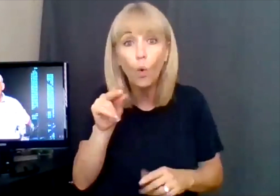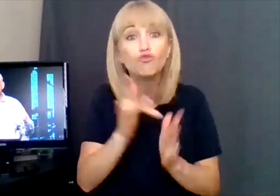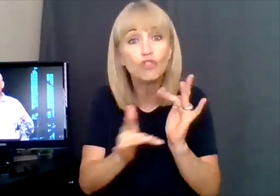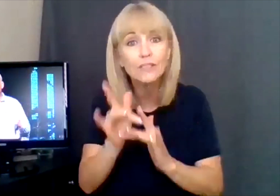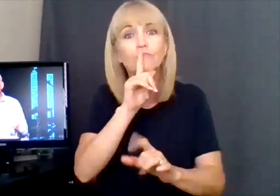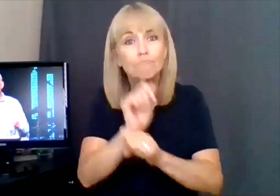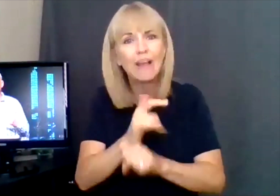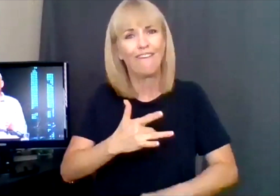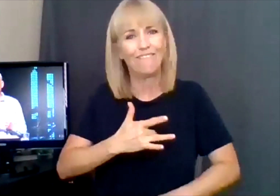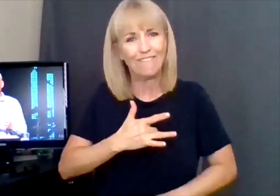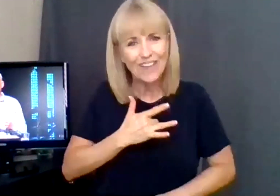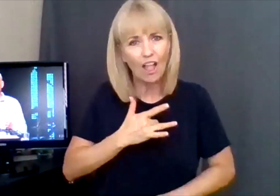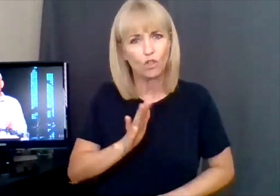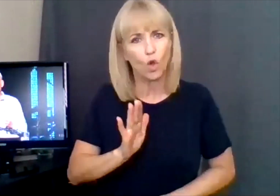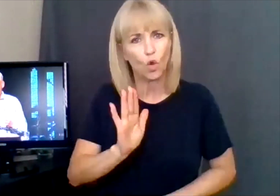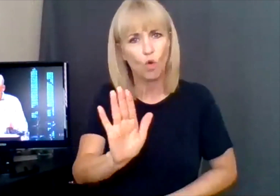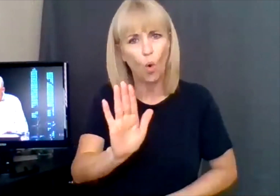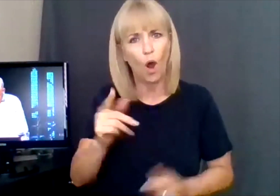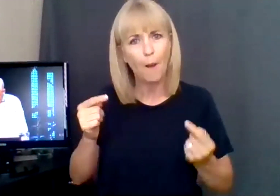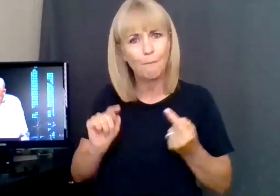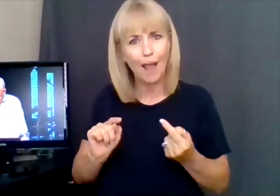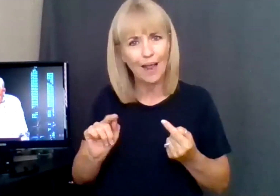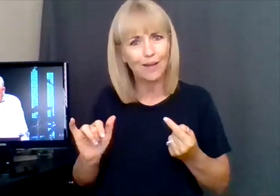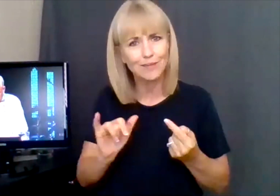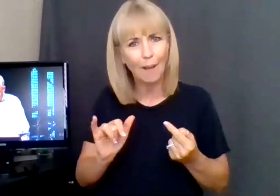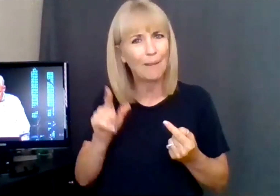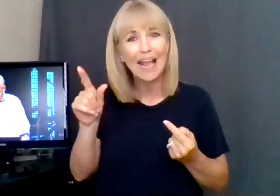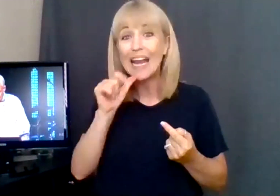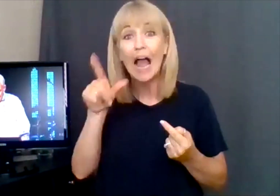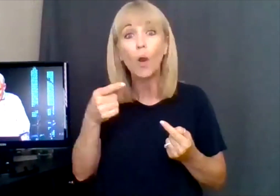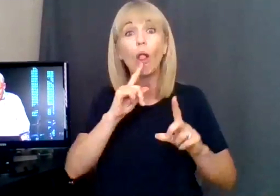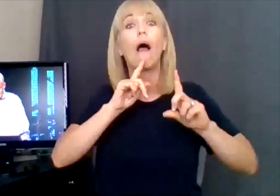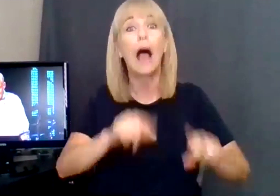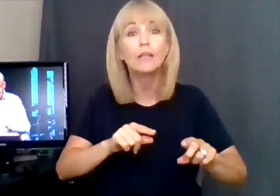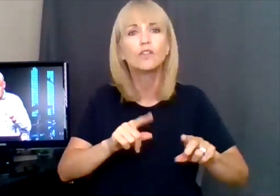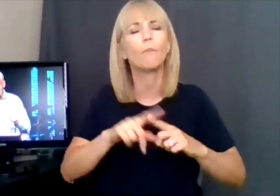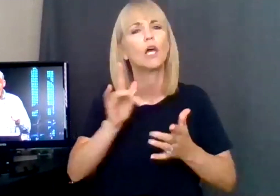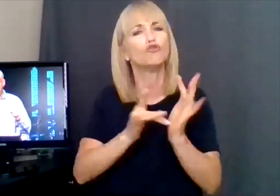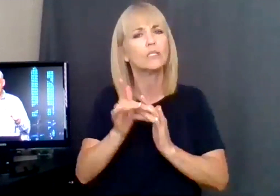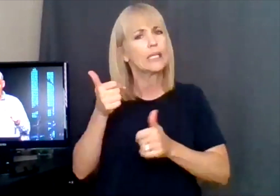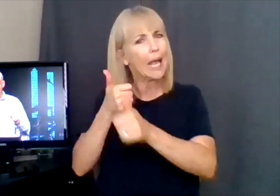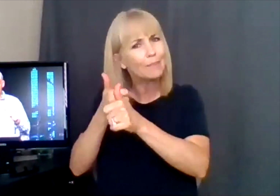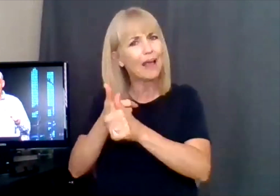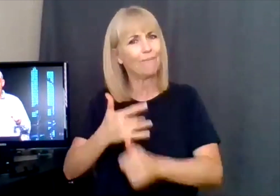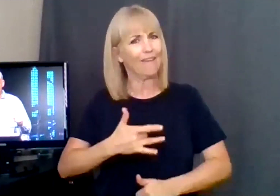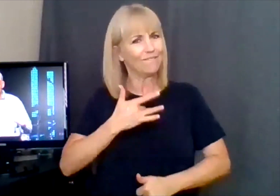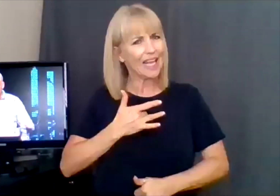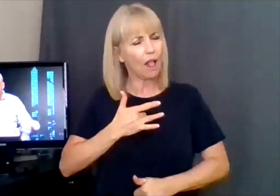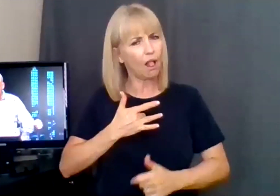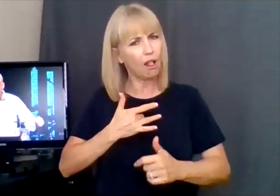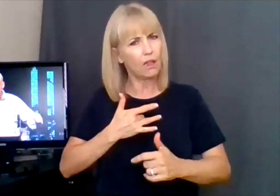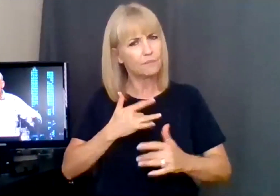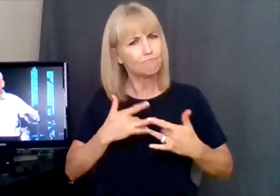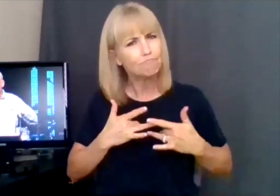Jesus feels the pain with us. He doesn't jump just to the solution, the end of it, but he says, you stop and pause. In the